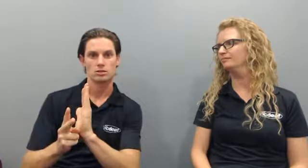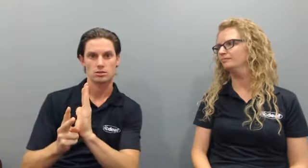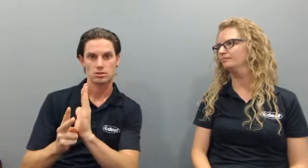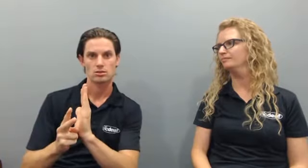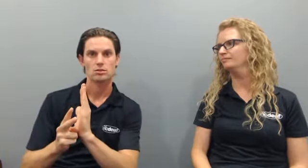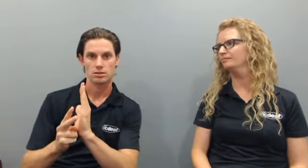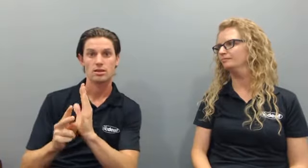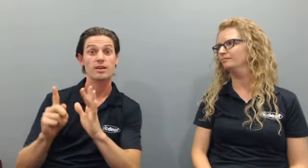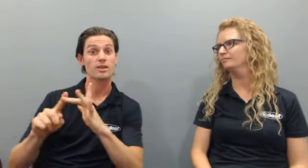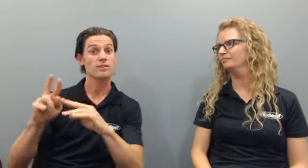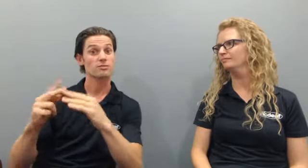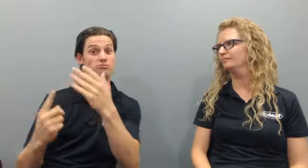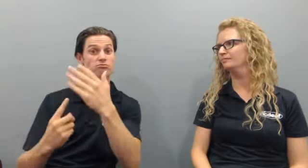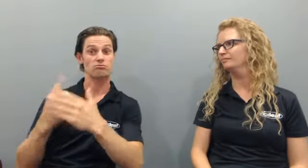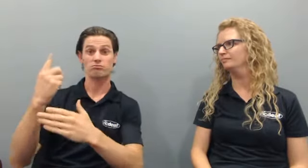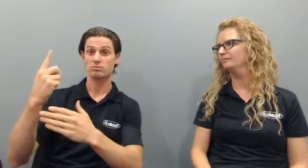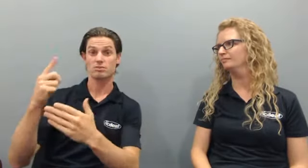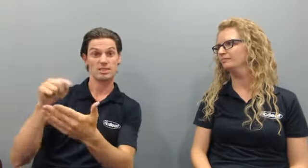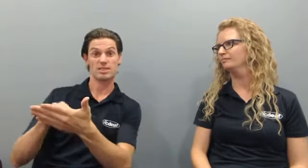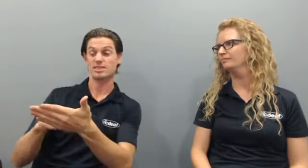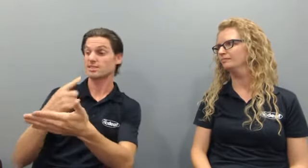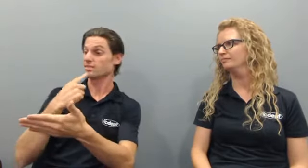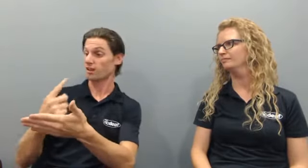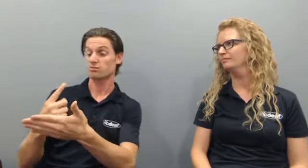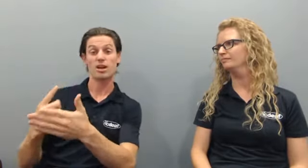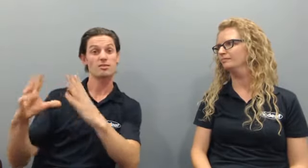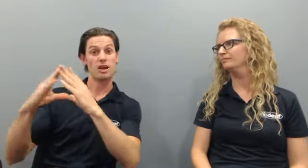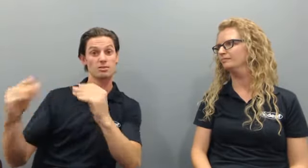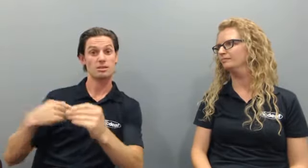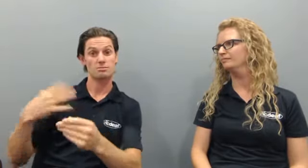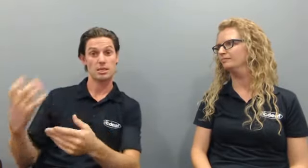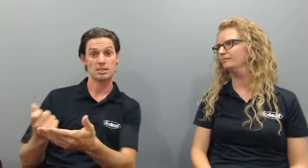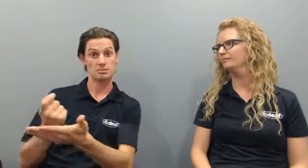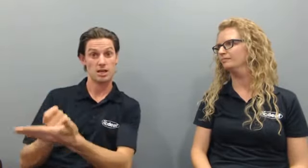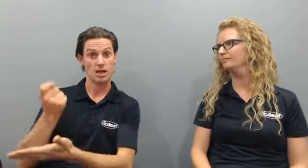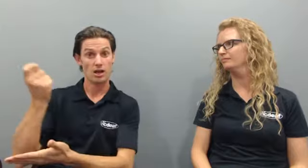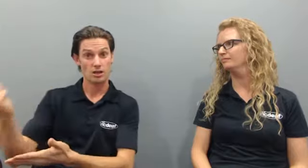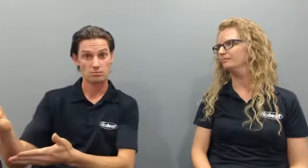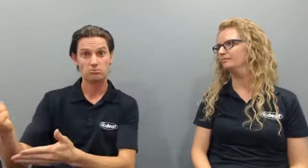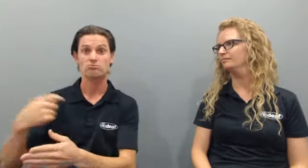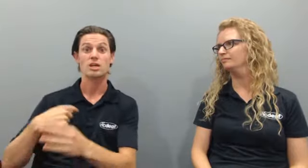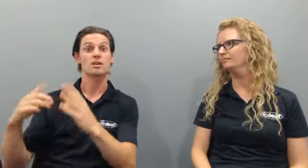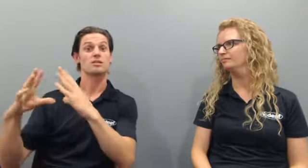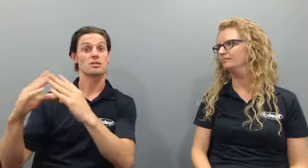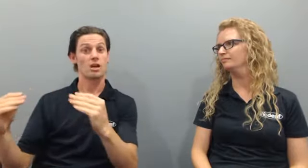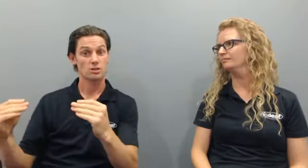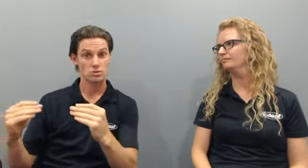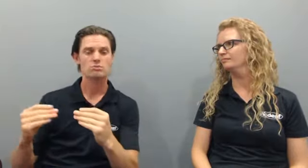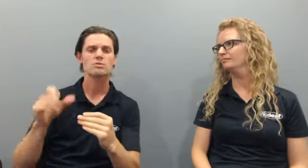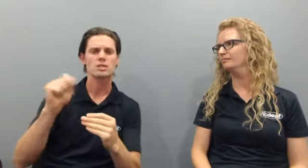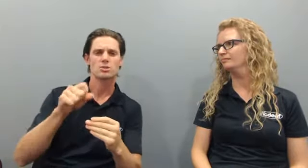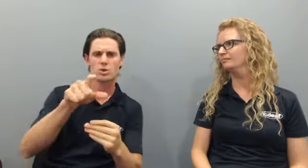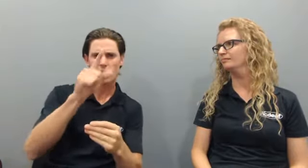the cancellation policy. If something does happen and there's a cancellation, and then it says